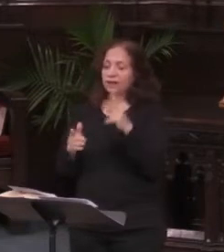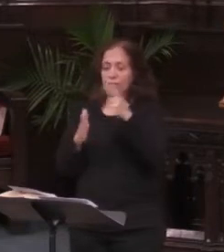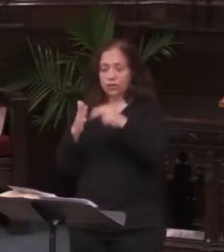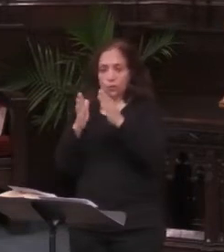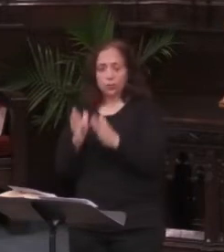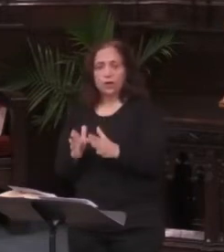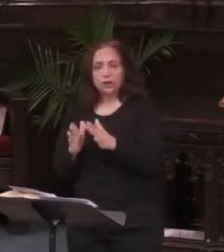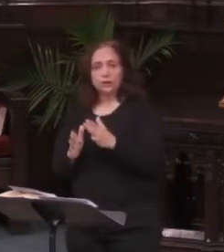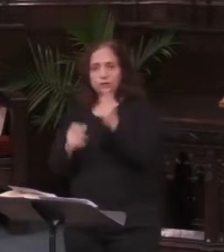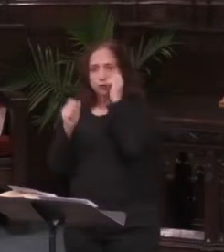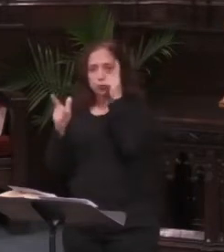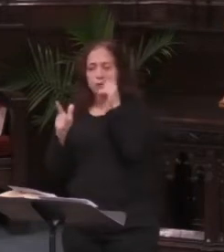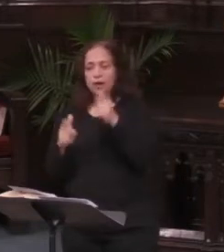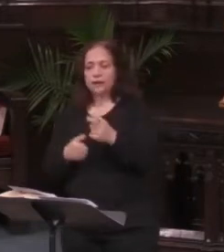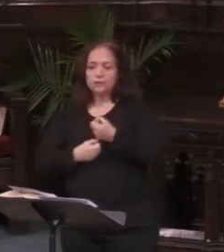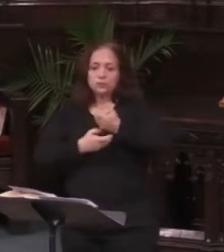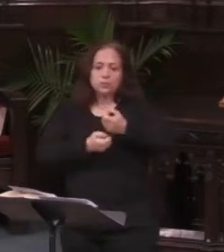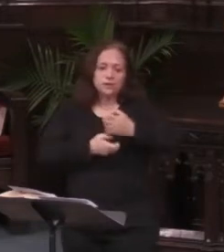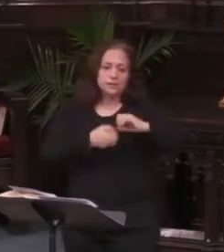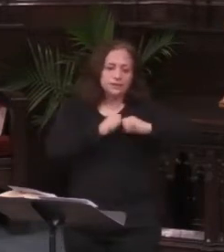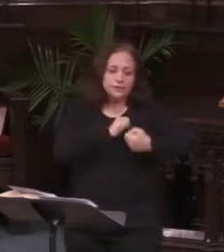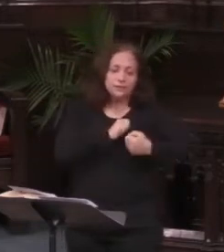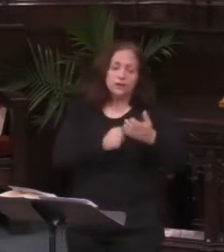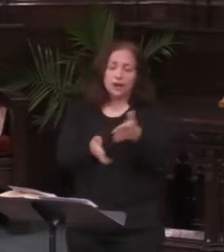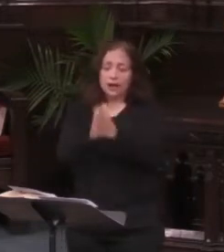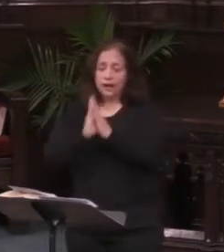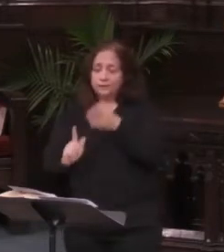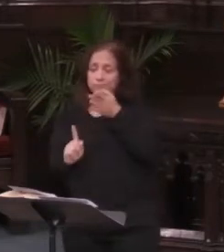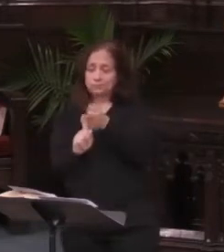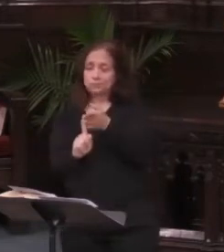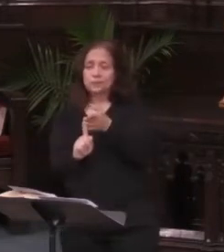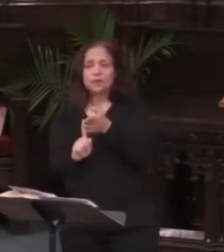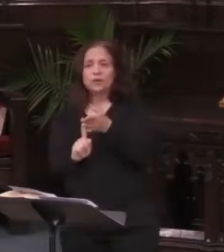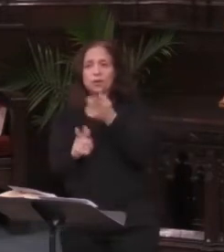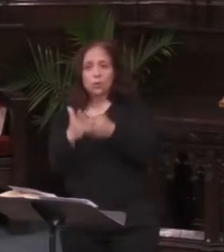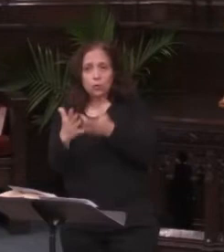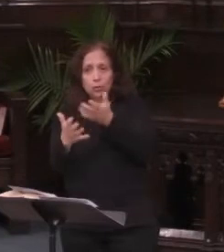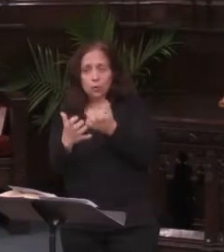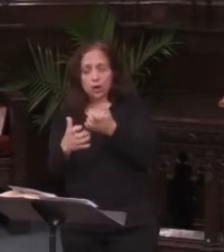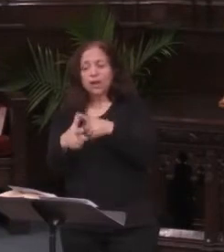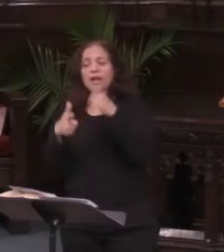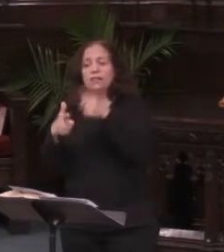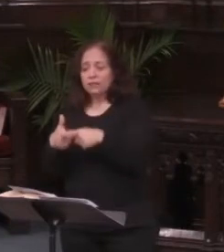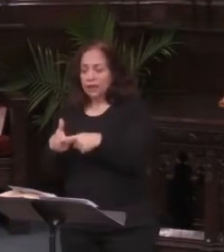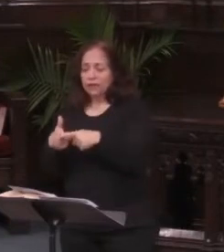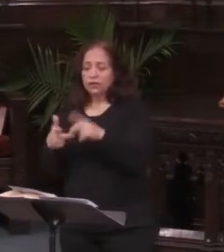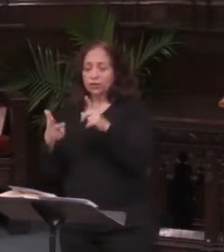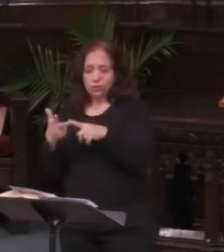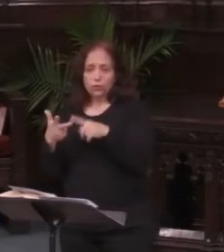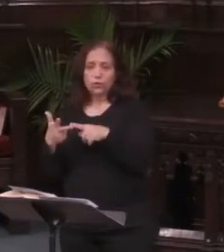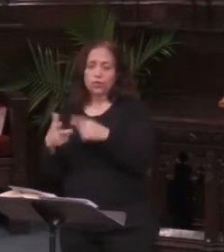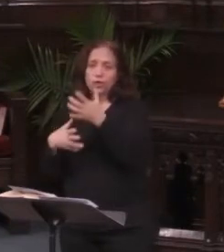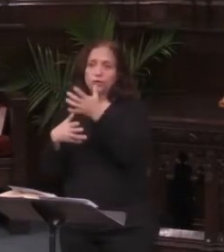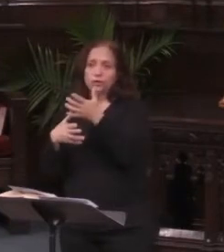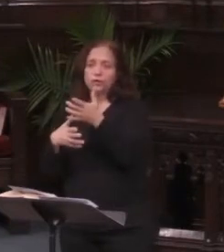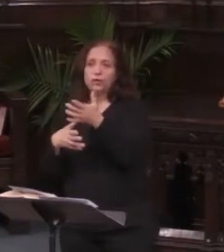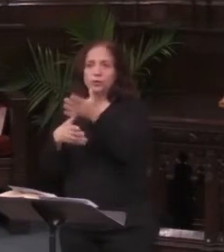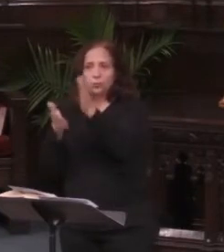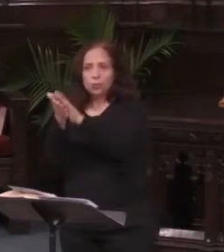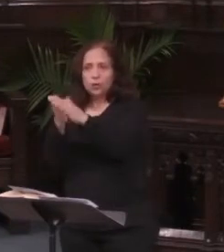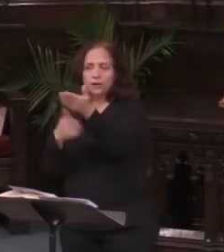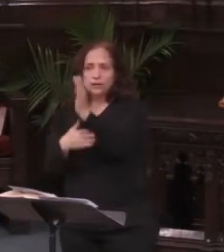the suffering and grief and making a petition to God, the psalmist expresses trust in God and praises